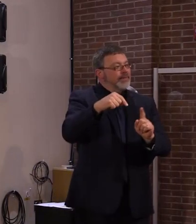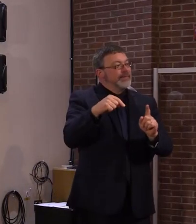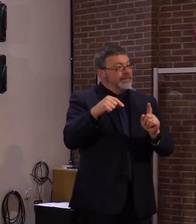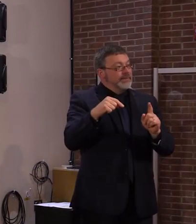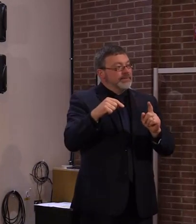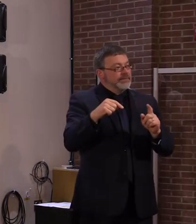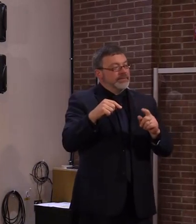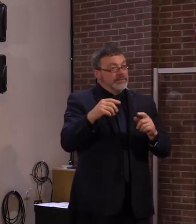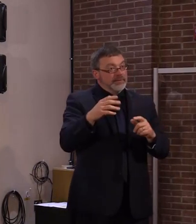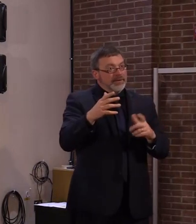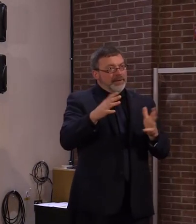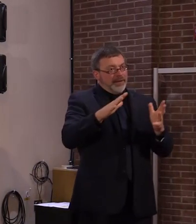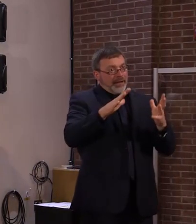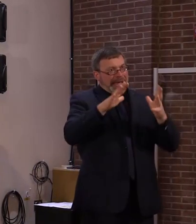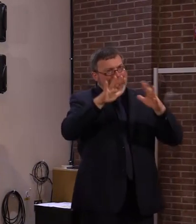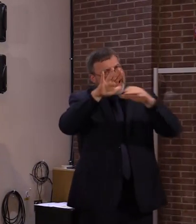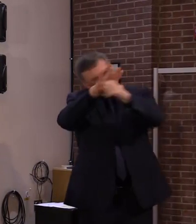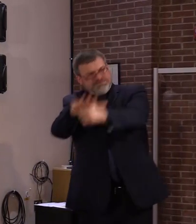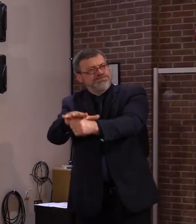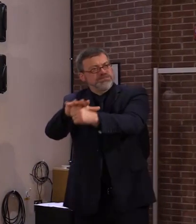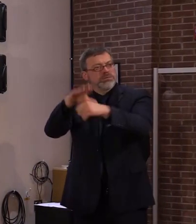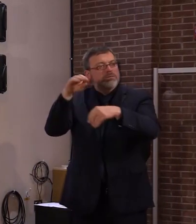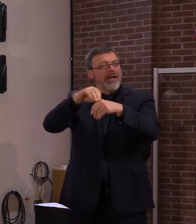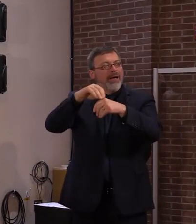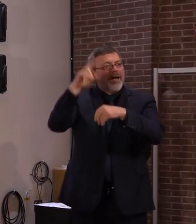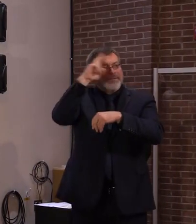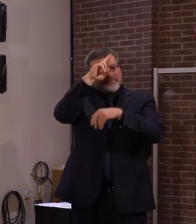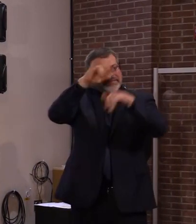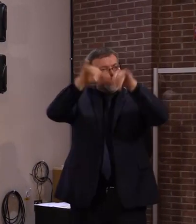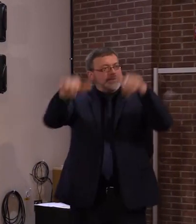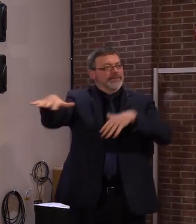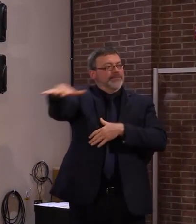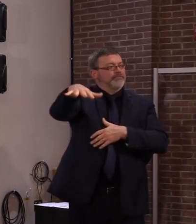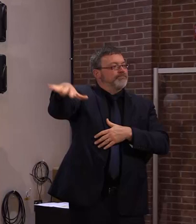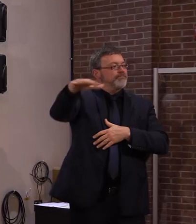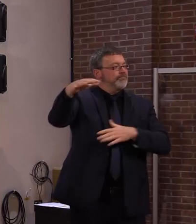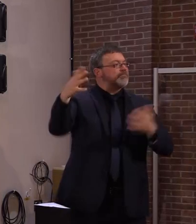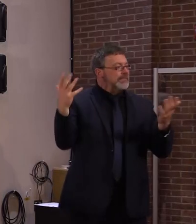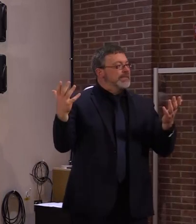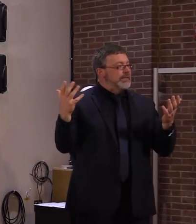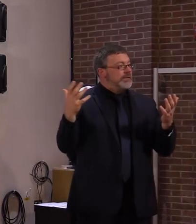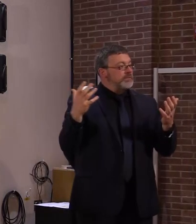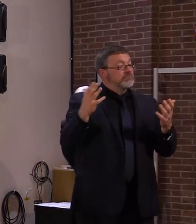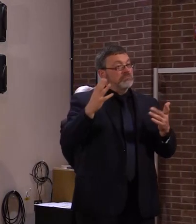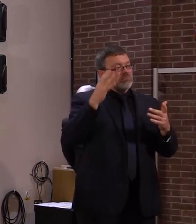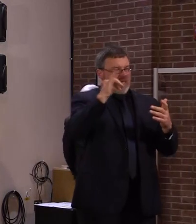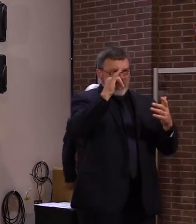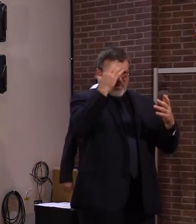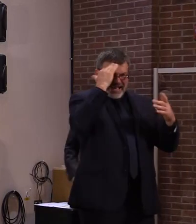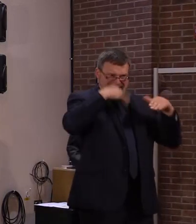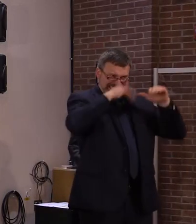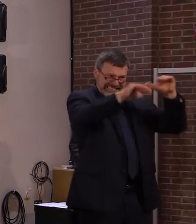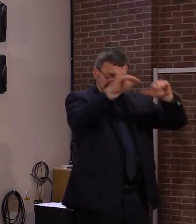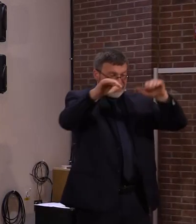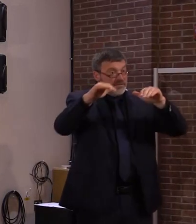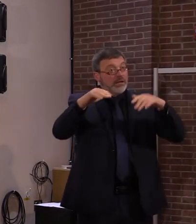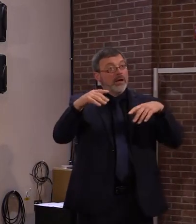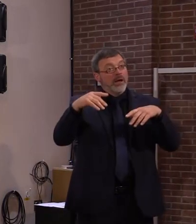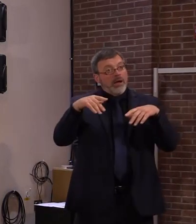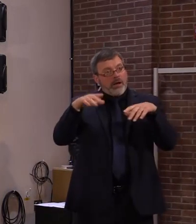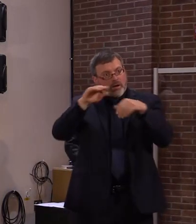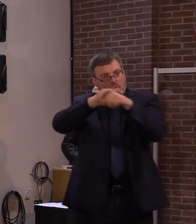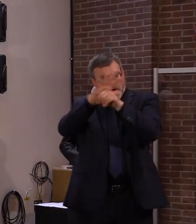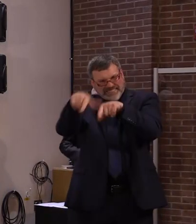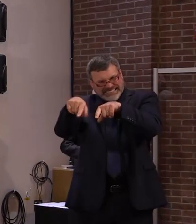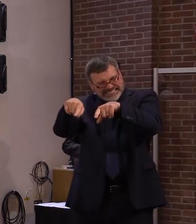time. So if we can minimize the impact COVID has on ICU bed capacity, that is a